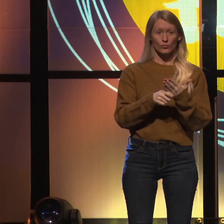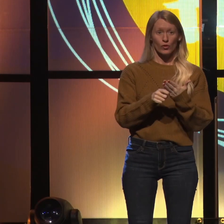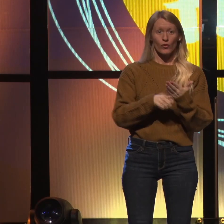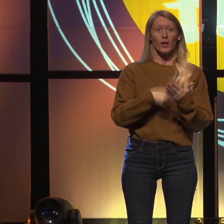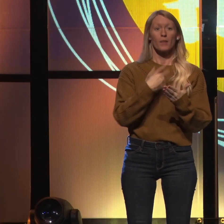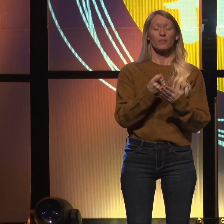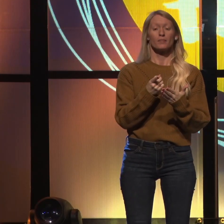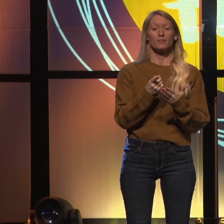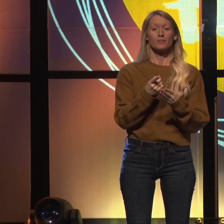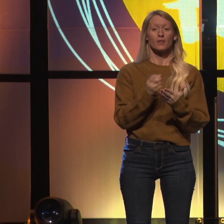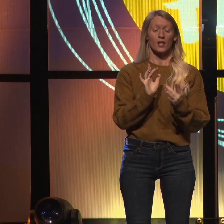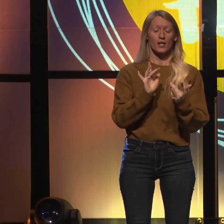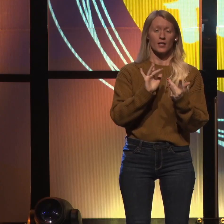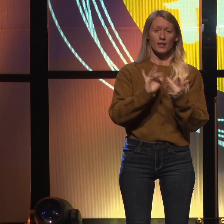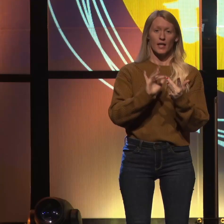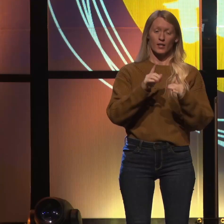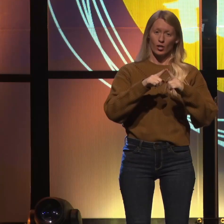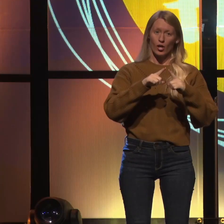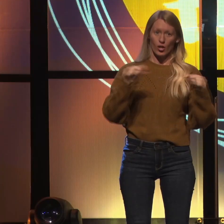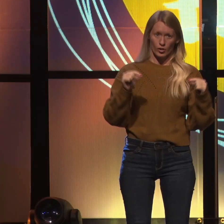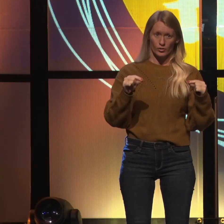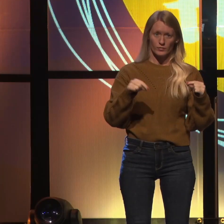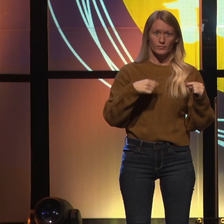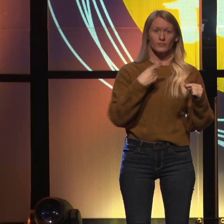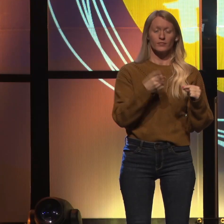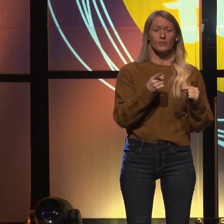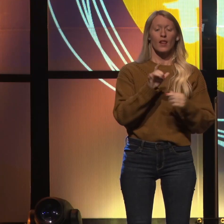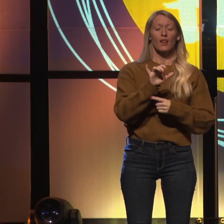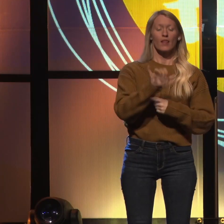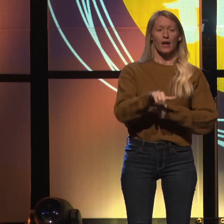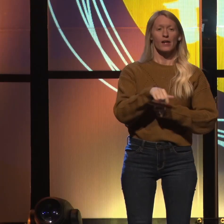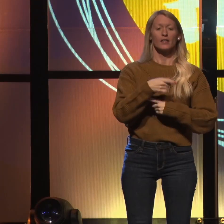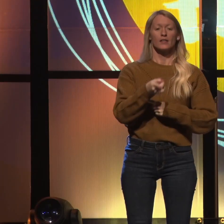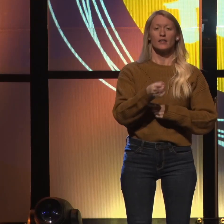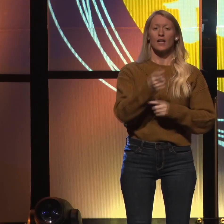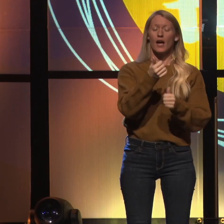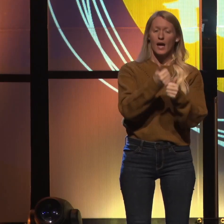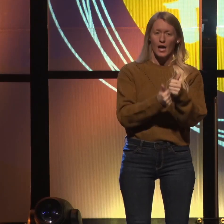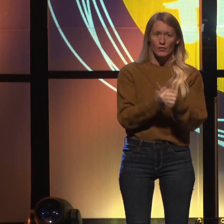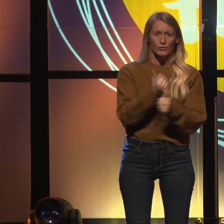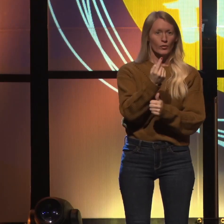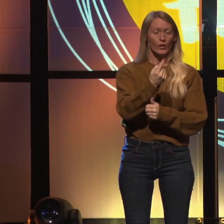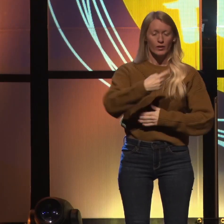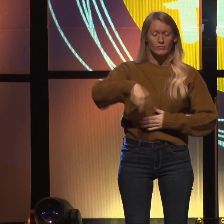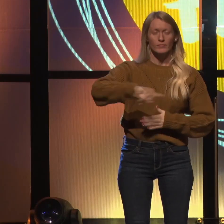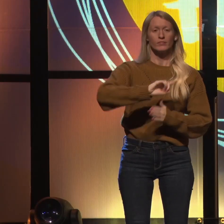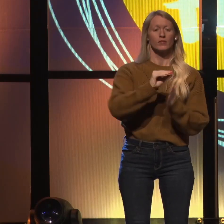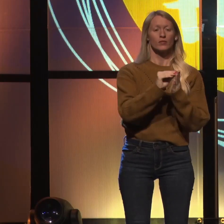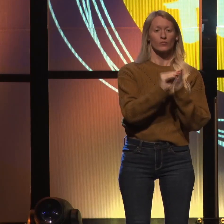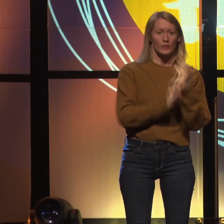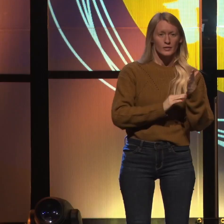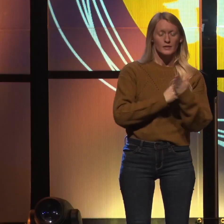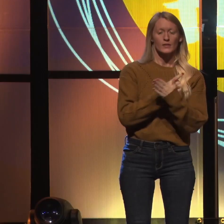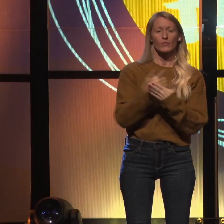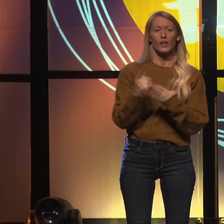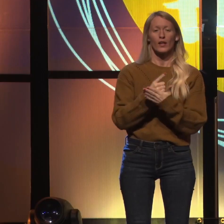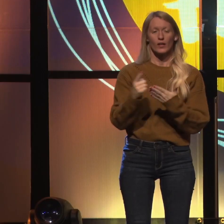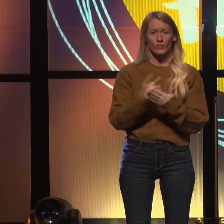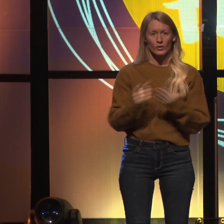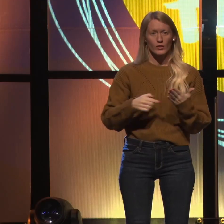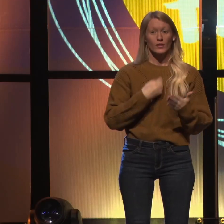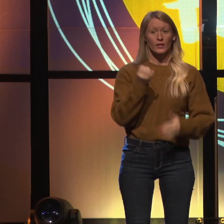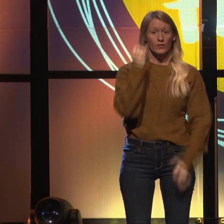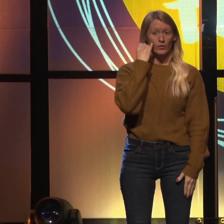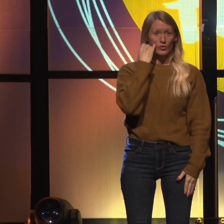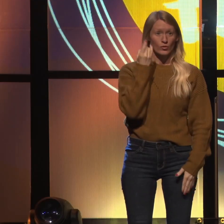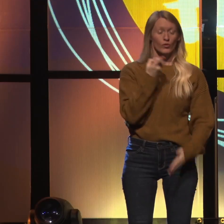Connect card. That Connect card, everybody fills out every week. If you are a regular member or a